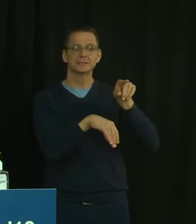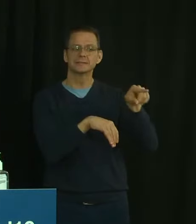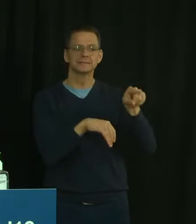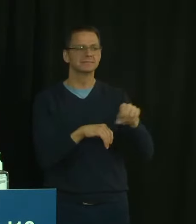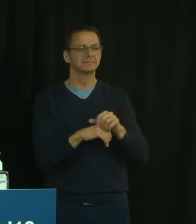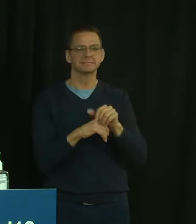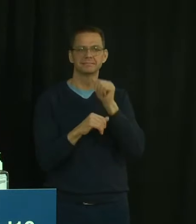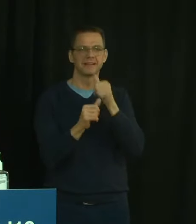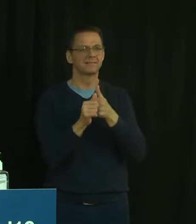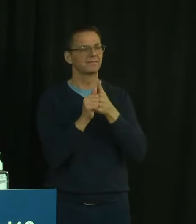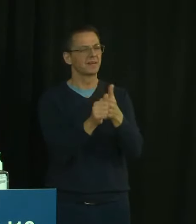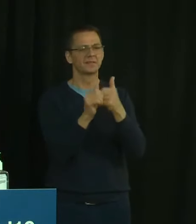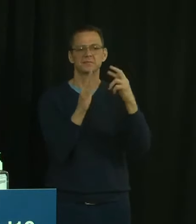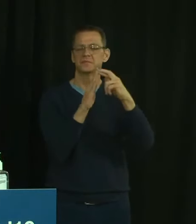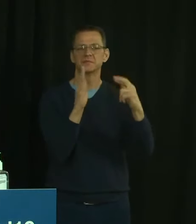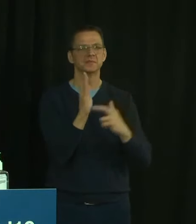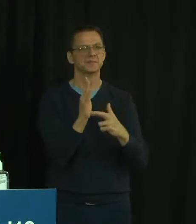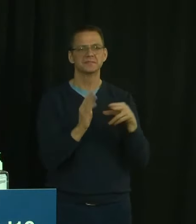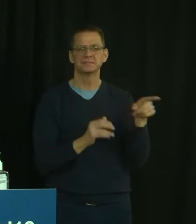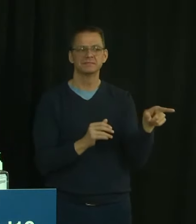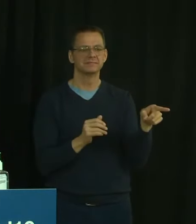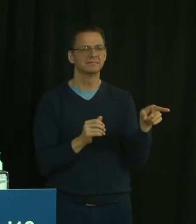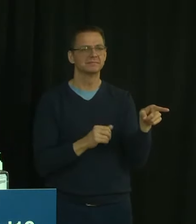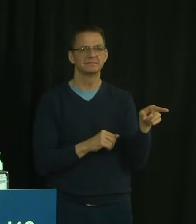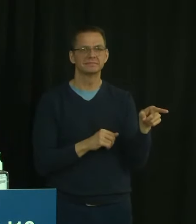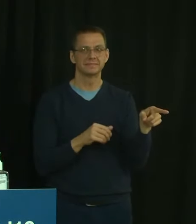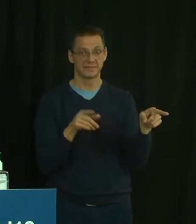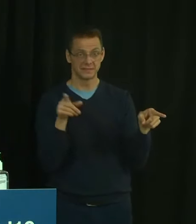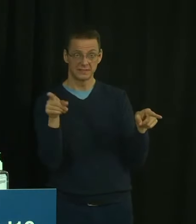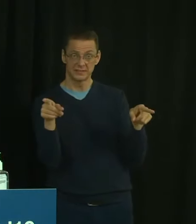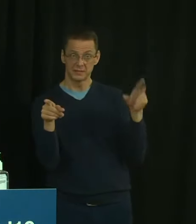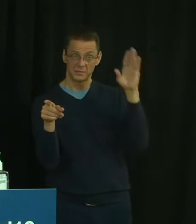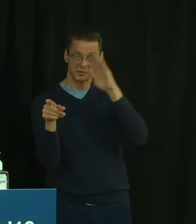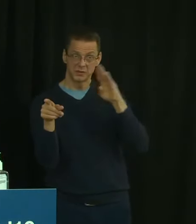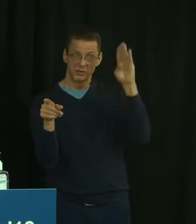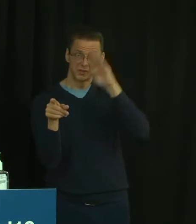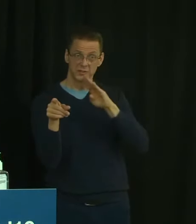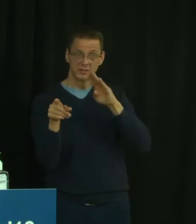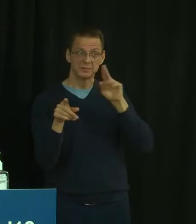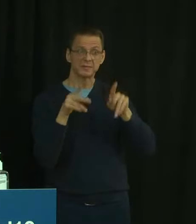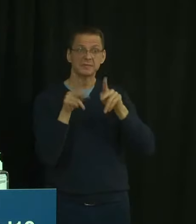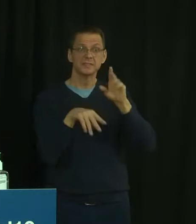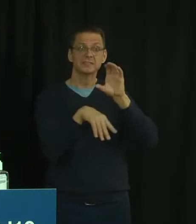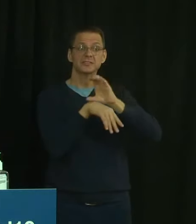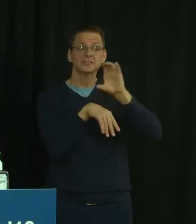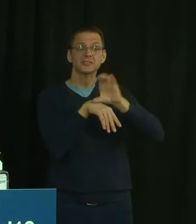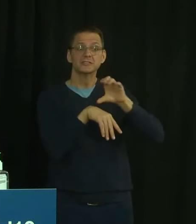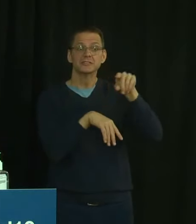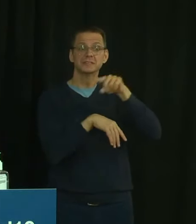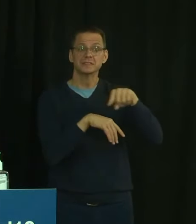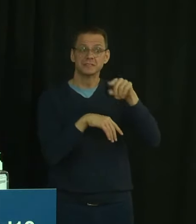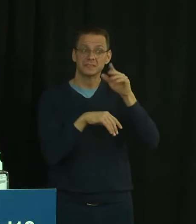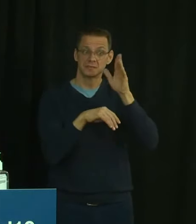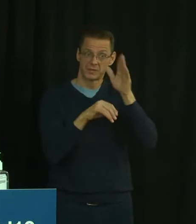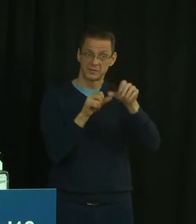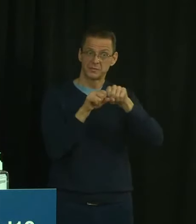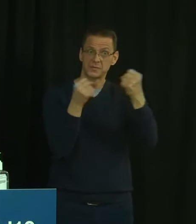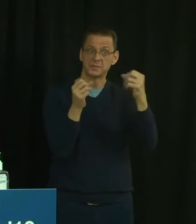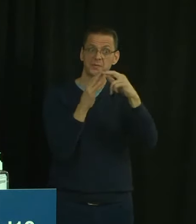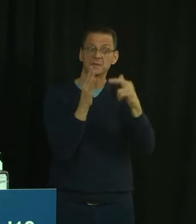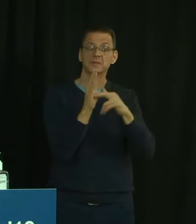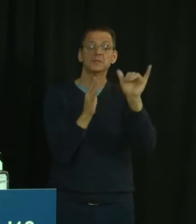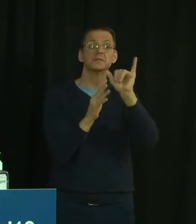groups, religious or otherwise, will be discouraged about the sacrifices that they've made, or possibly be emboldened by the